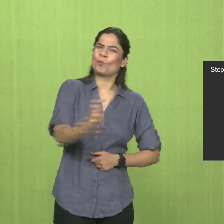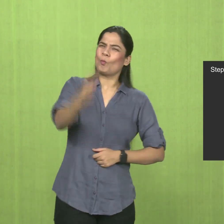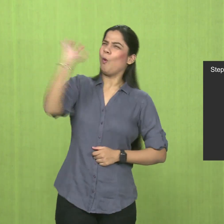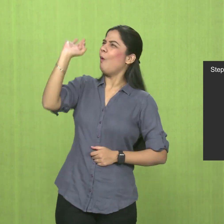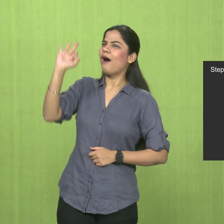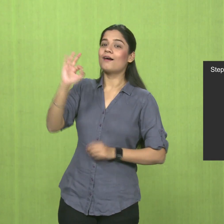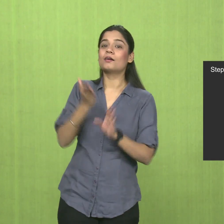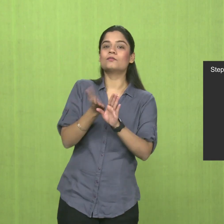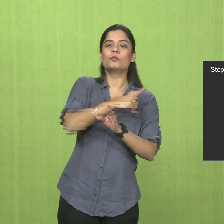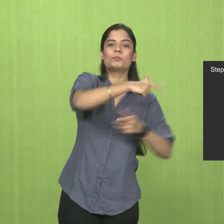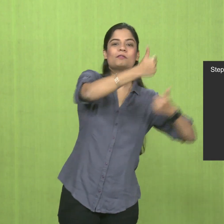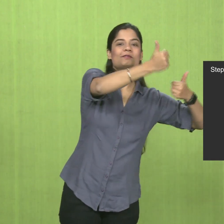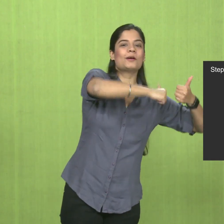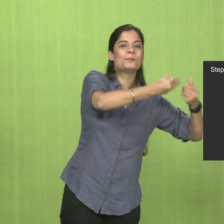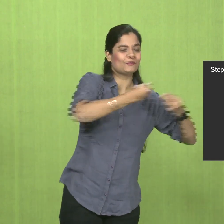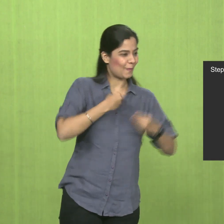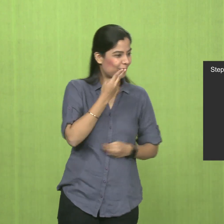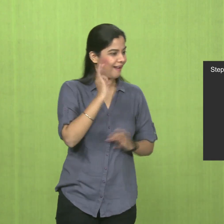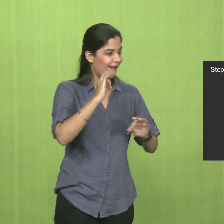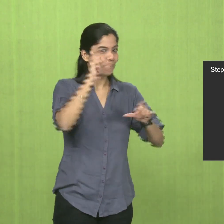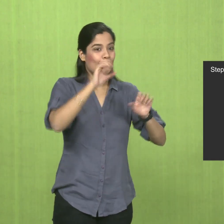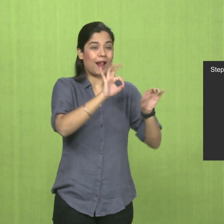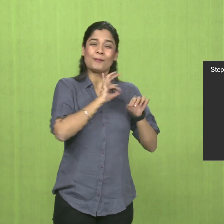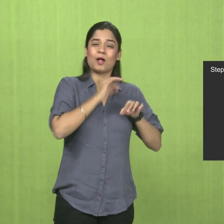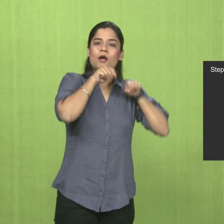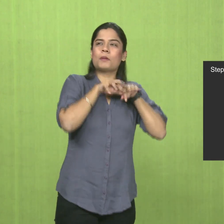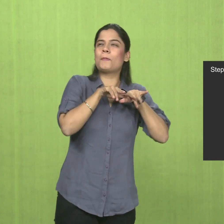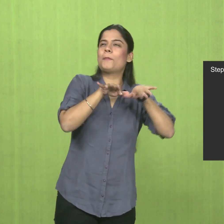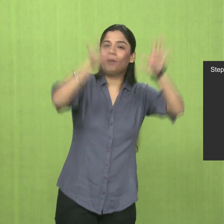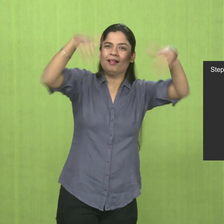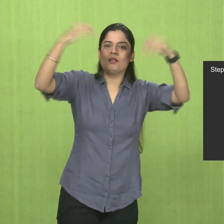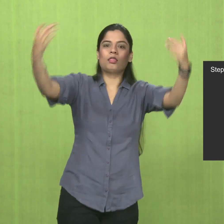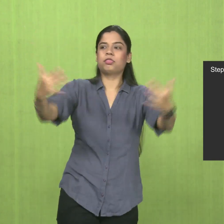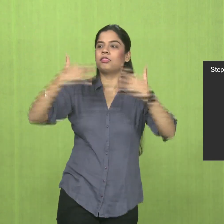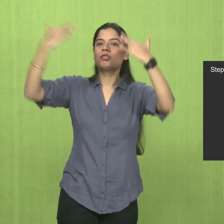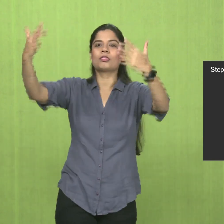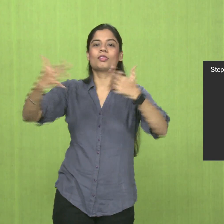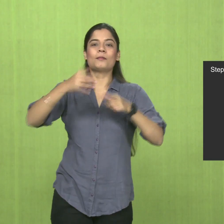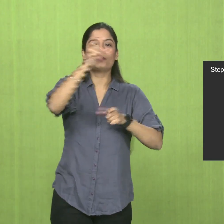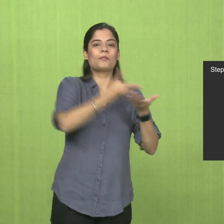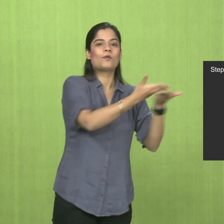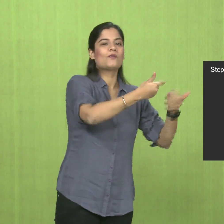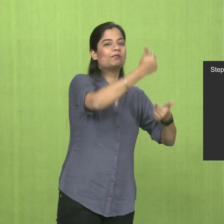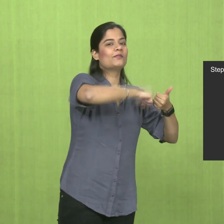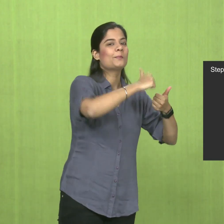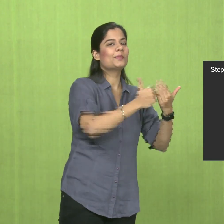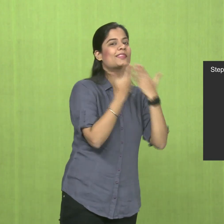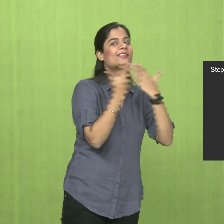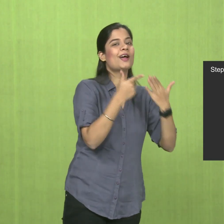they will remember that that the person had given them feedback. So next time they will follow that feedback and their business will go better